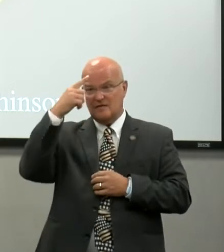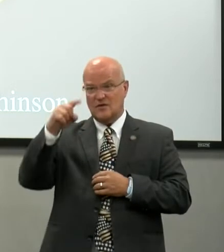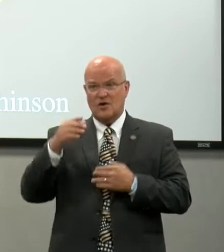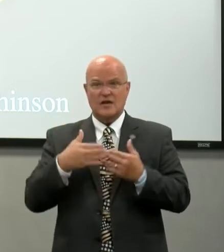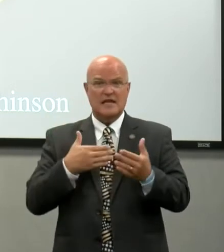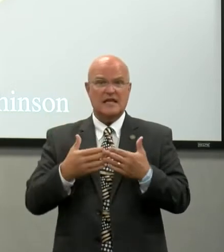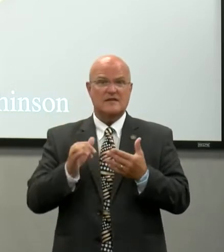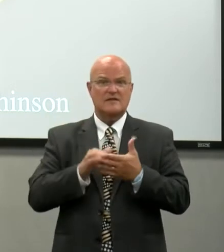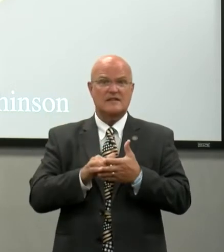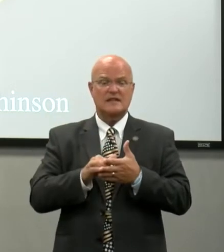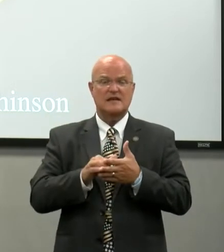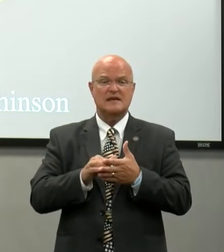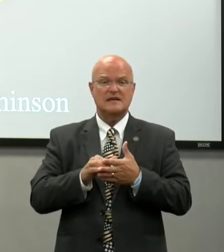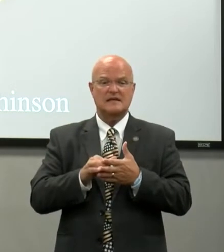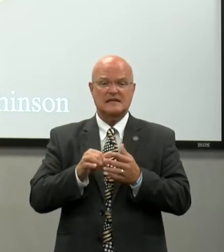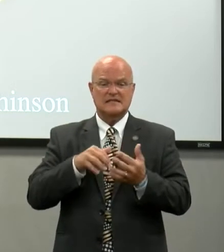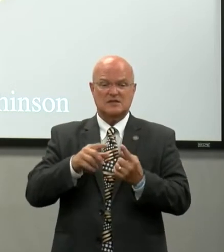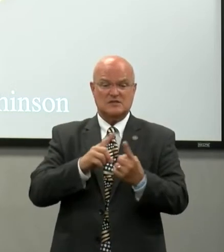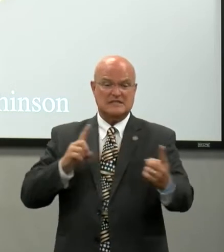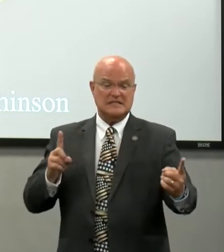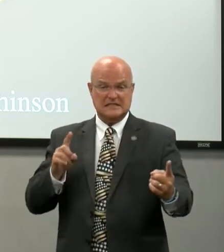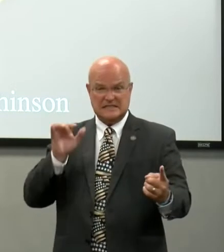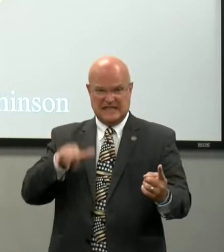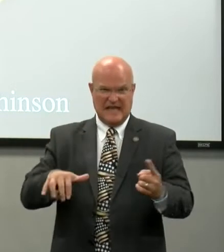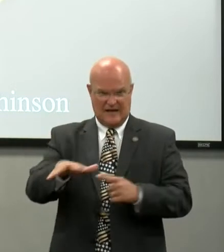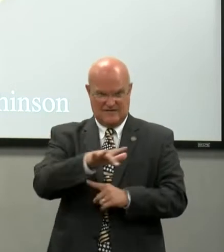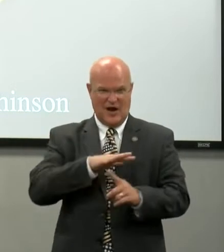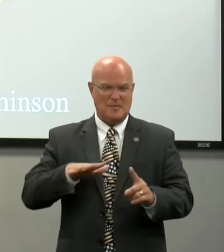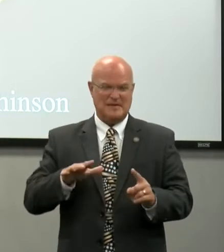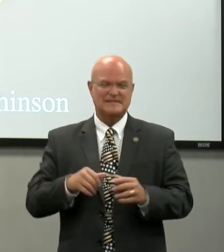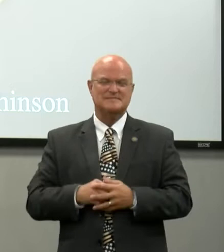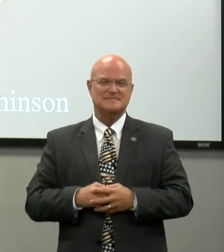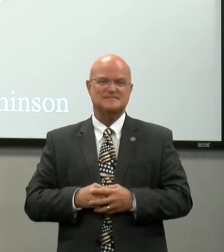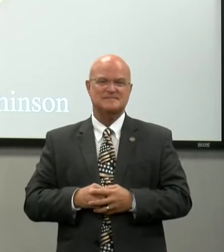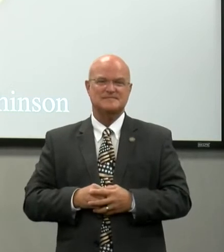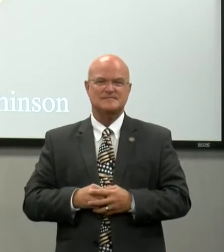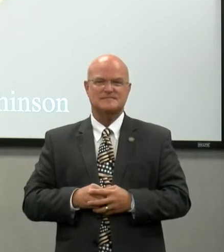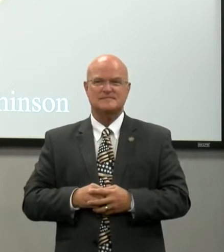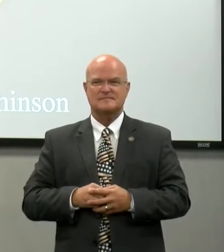even the distancing that we need even in that environment.